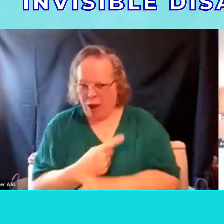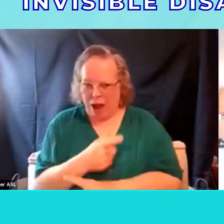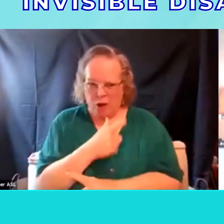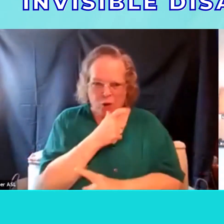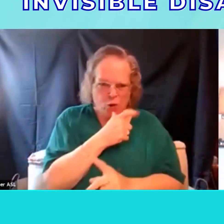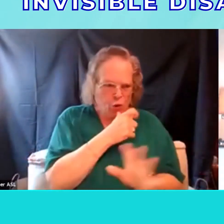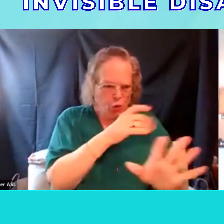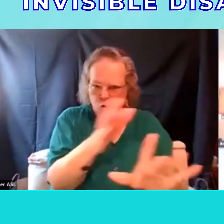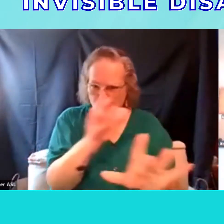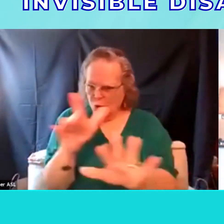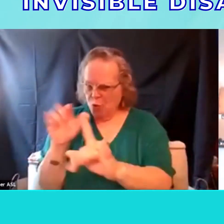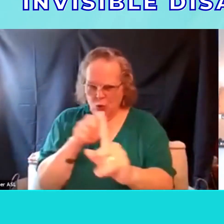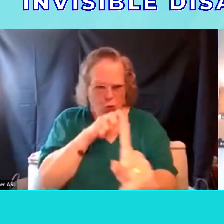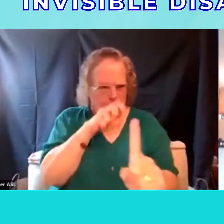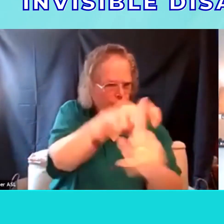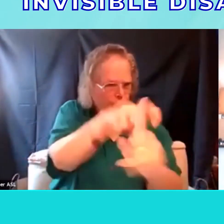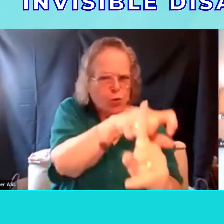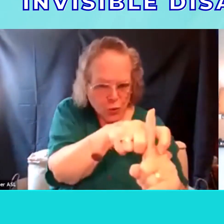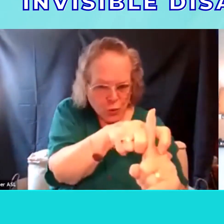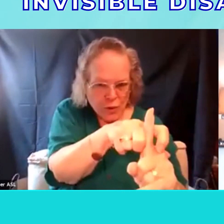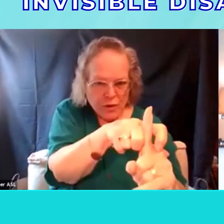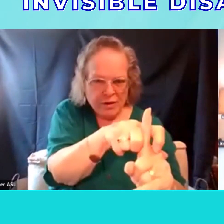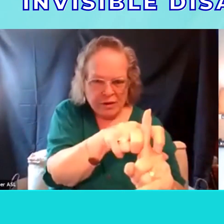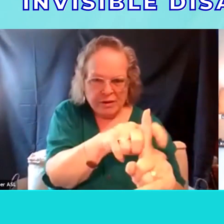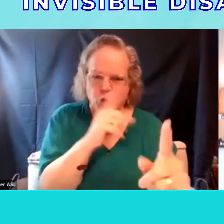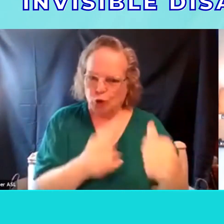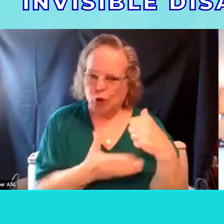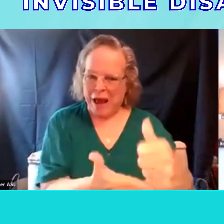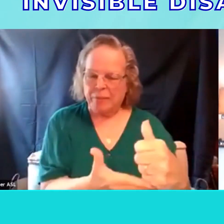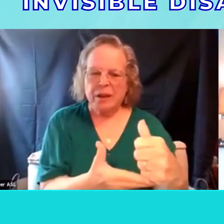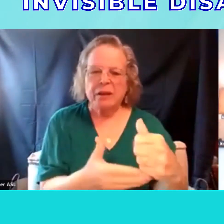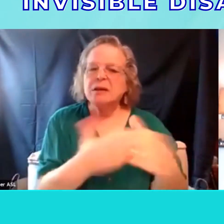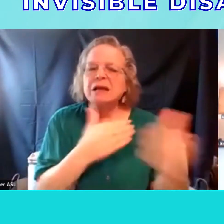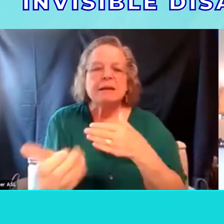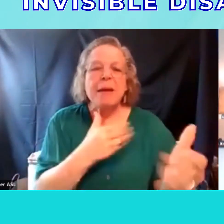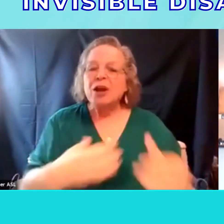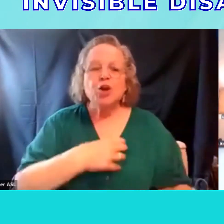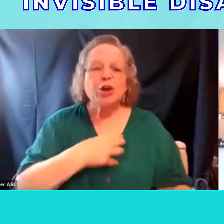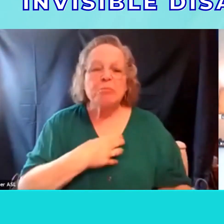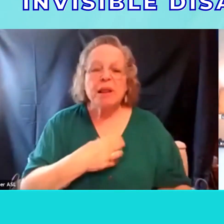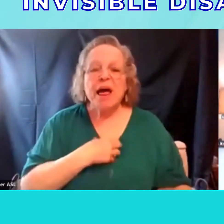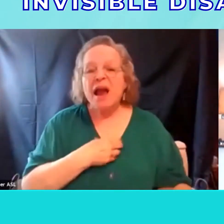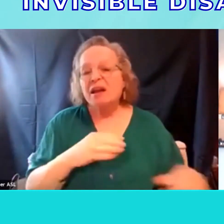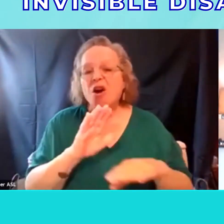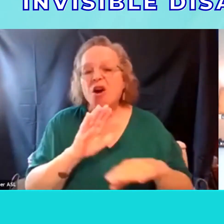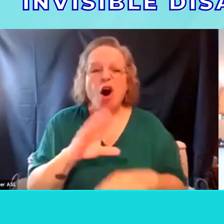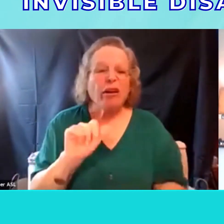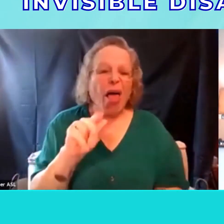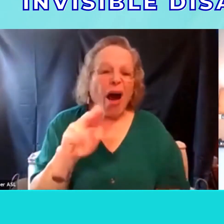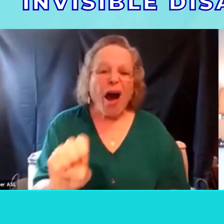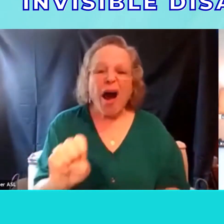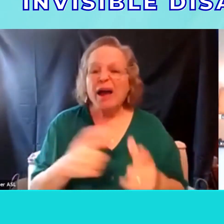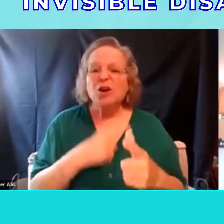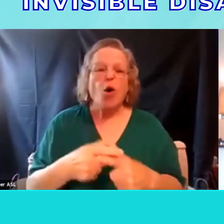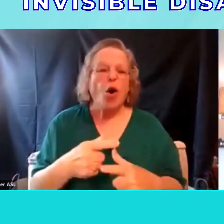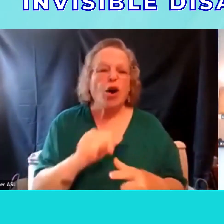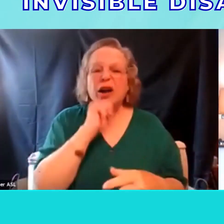federal judge who works in the Social Security Administration